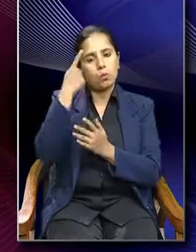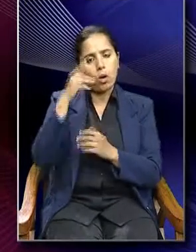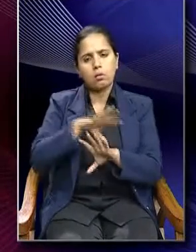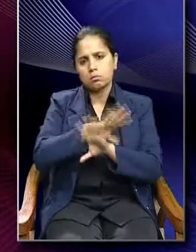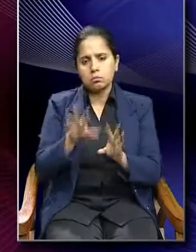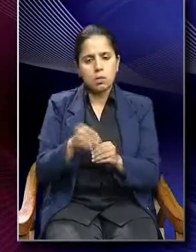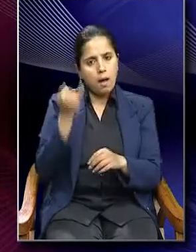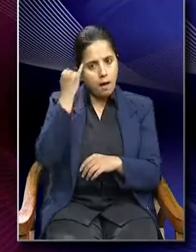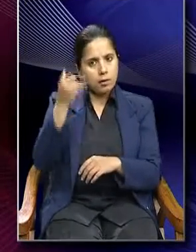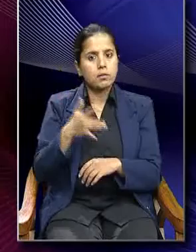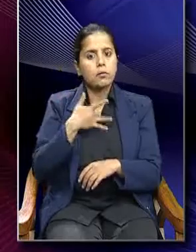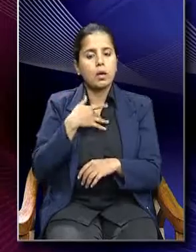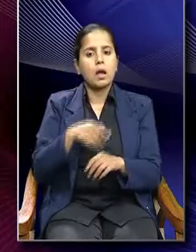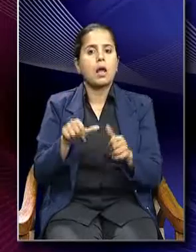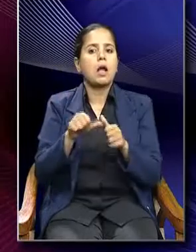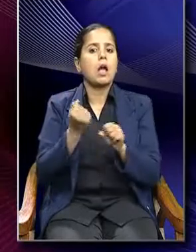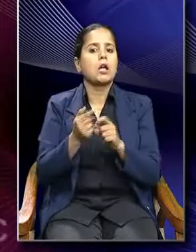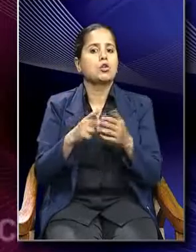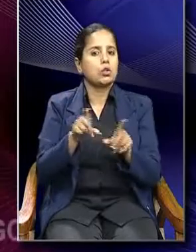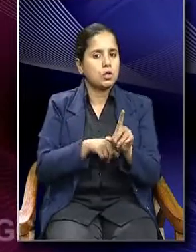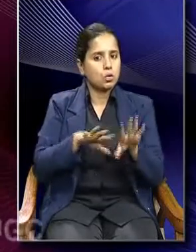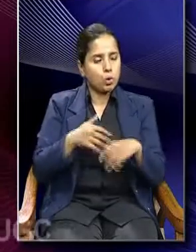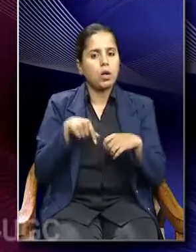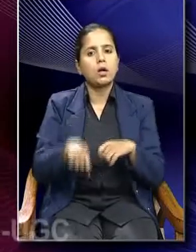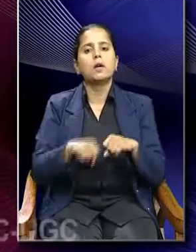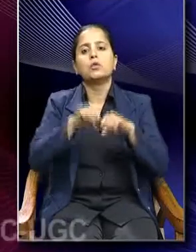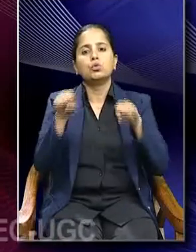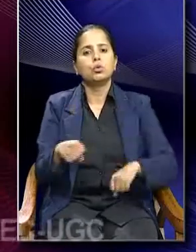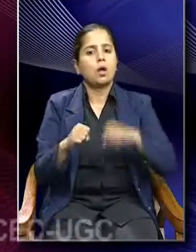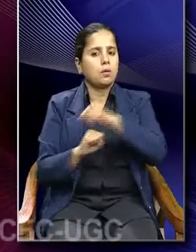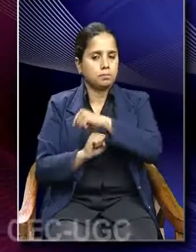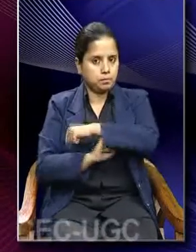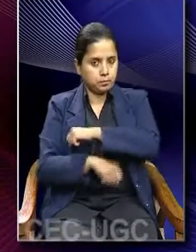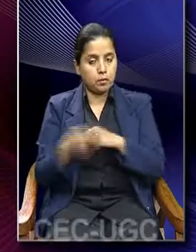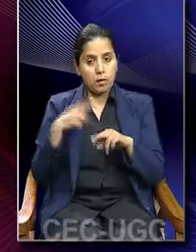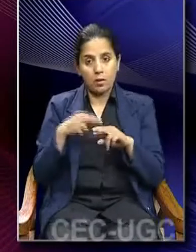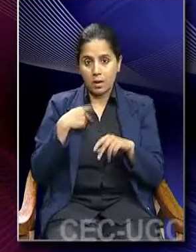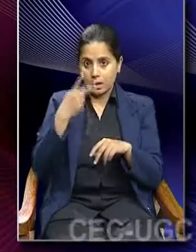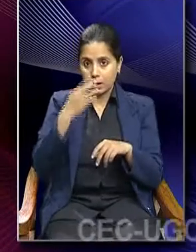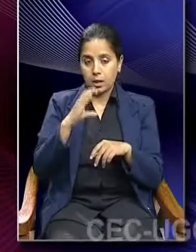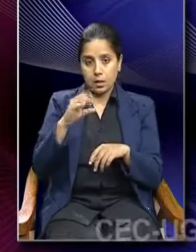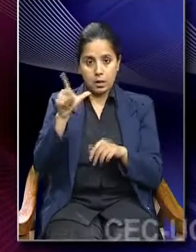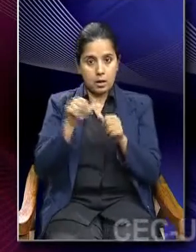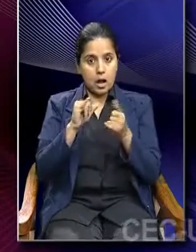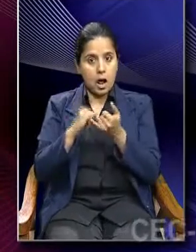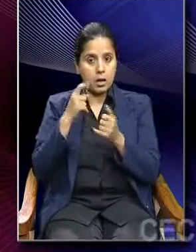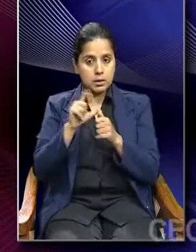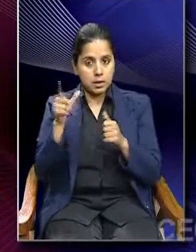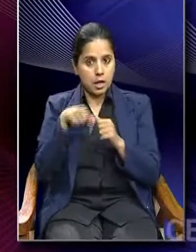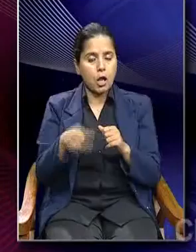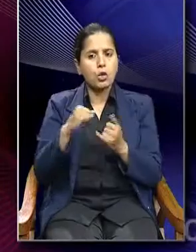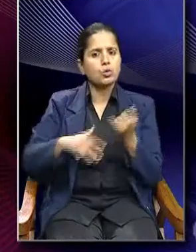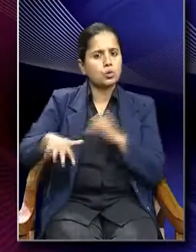idea of agency and structure. If we look into the classical sociologists, they were more focused on